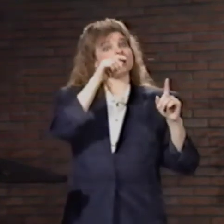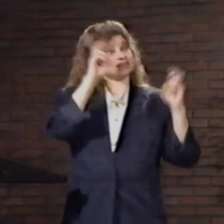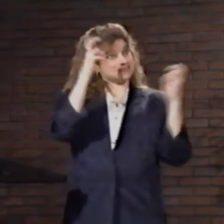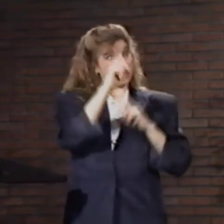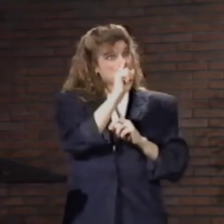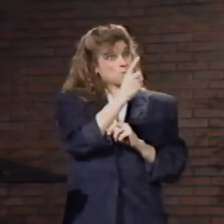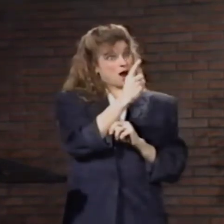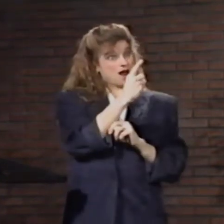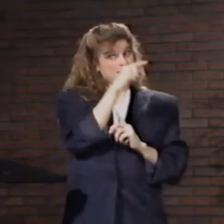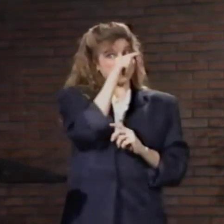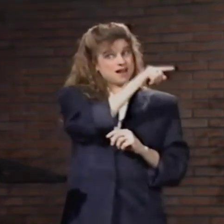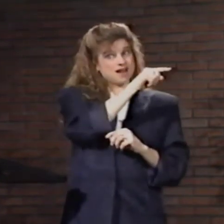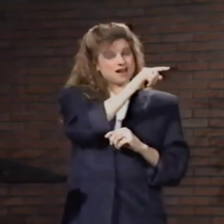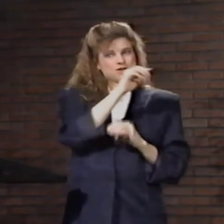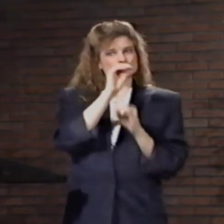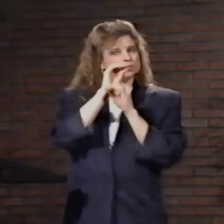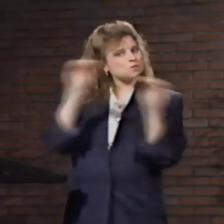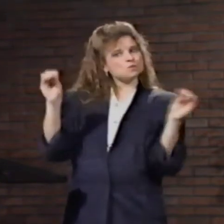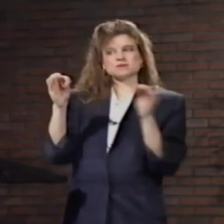the EOC.